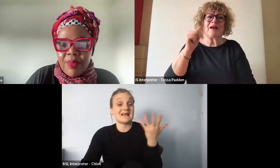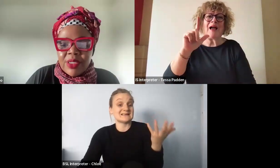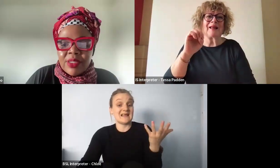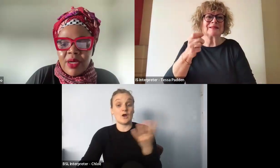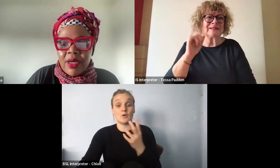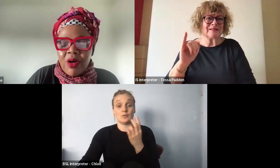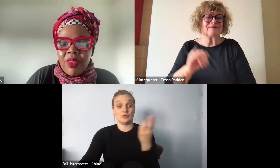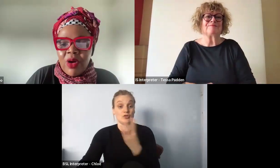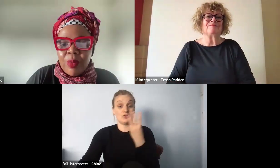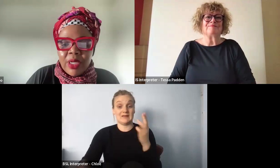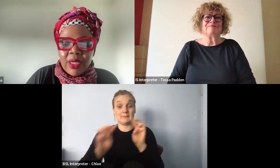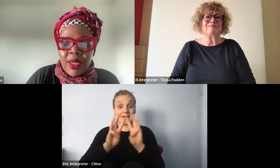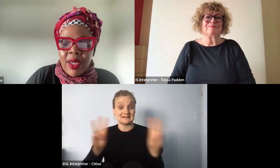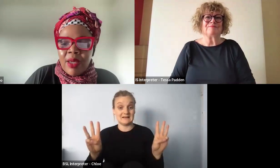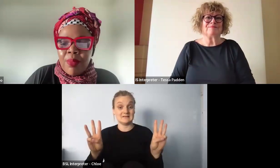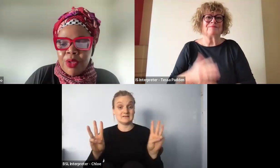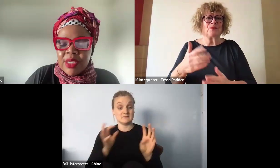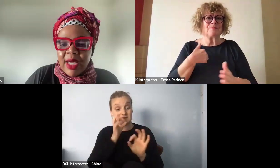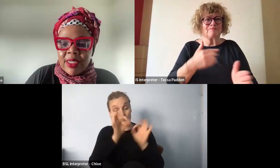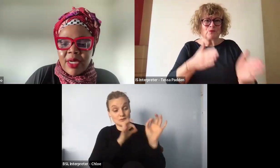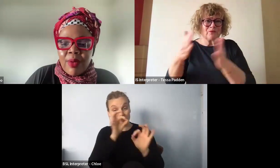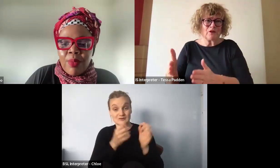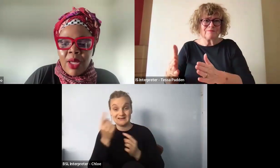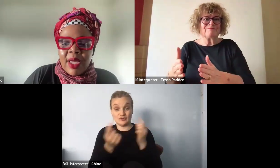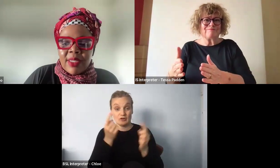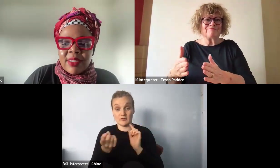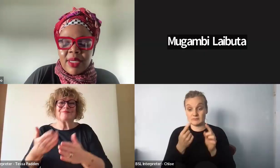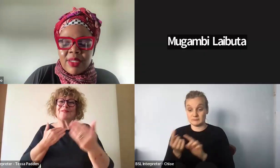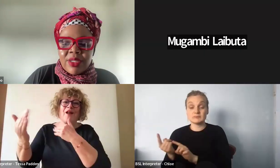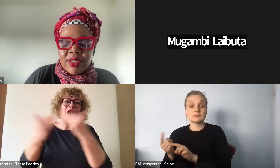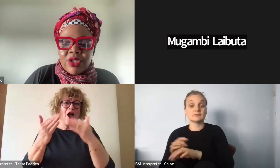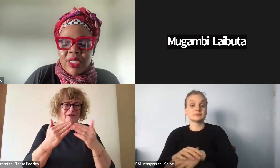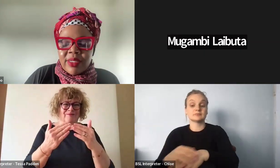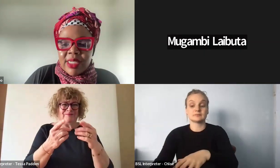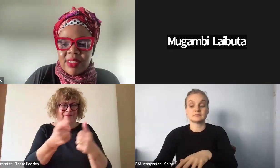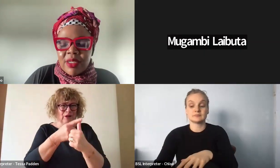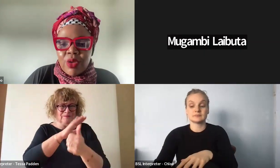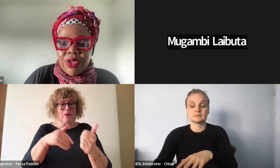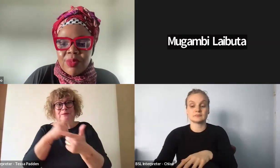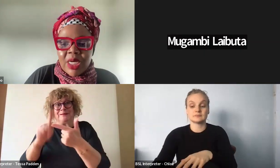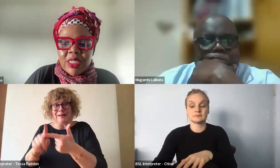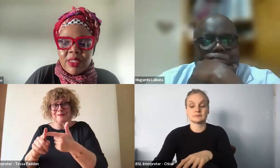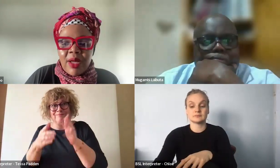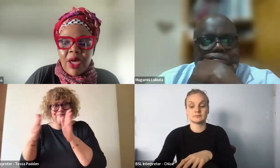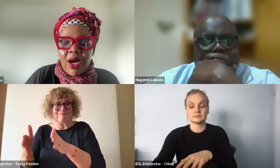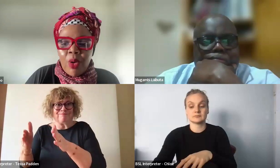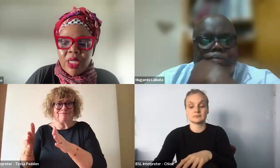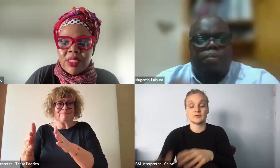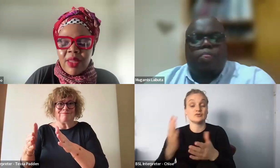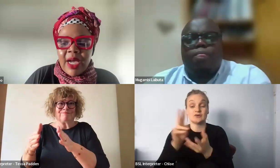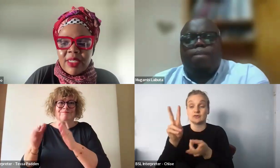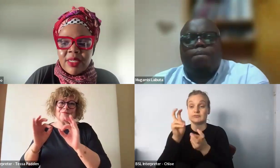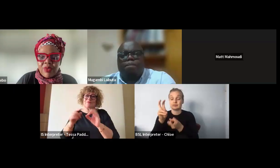one another based on their opening inputs. And it's just listening to all the speakers, there